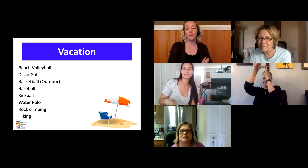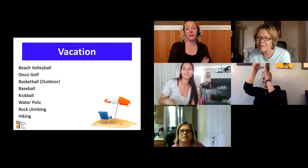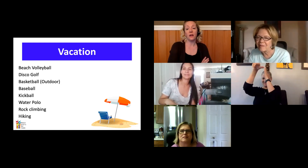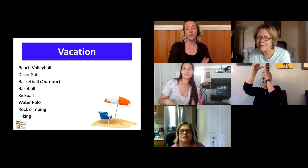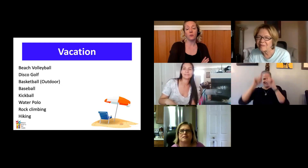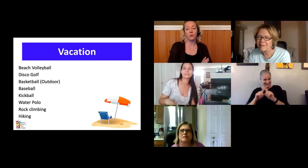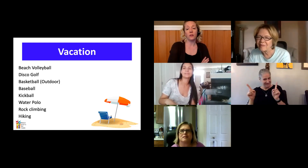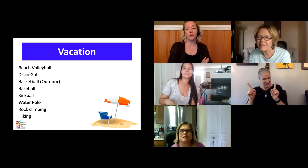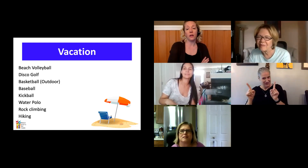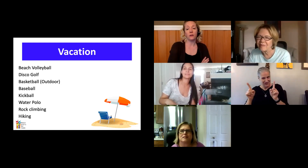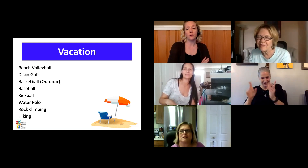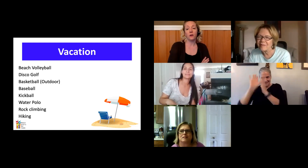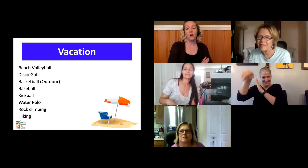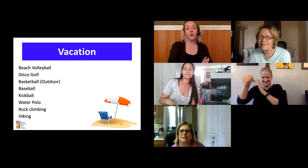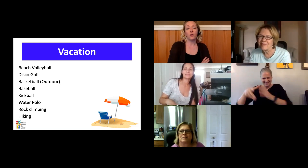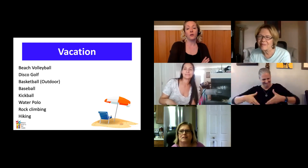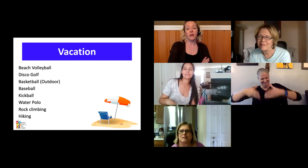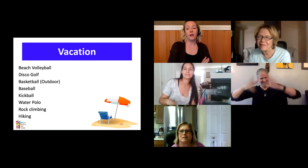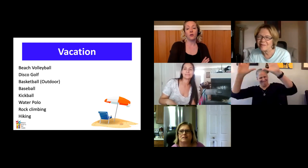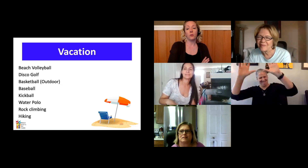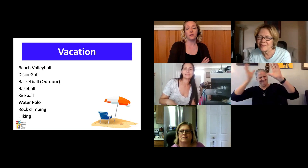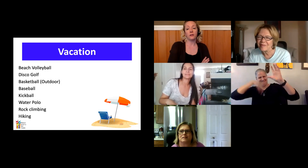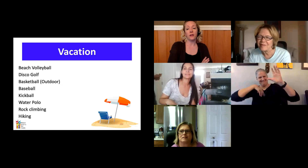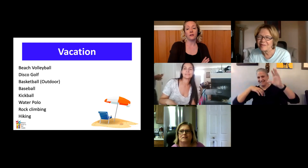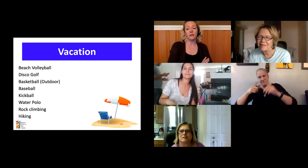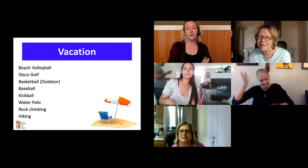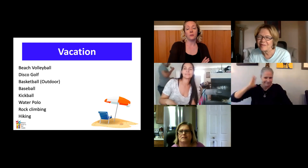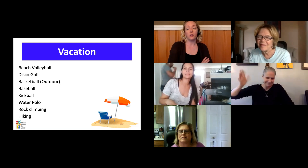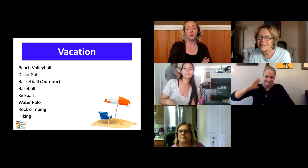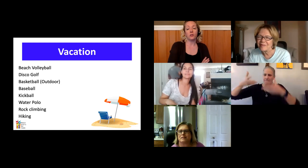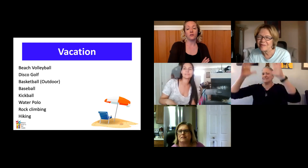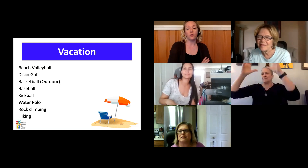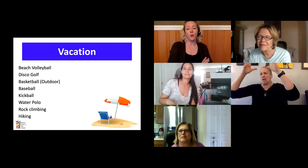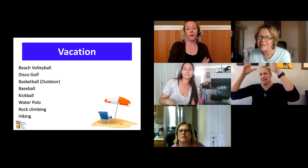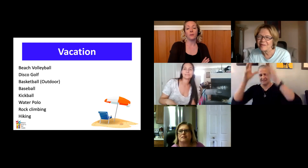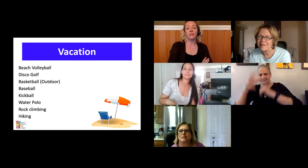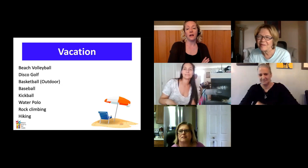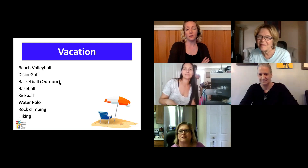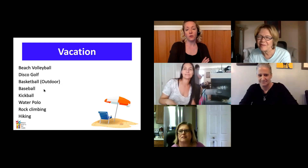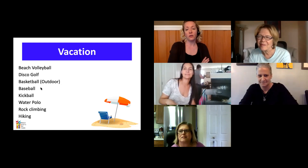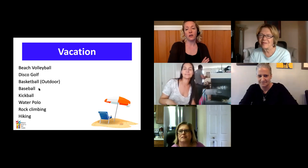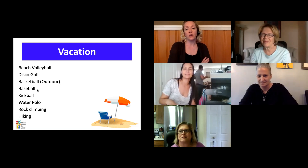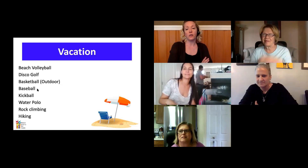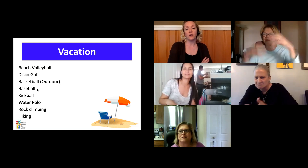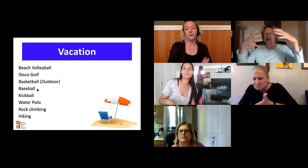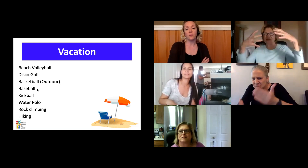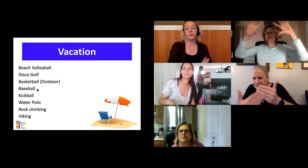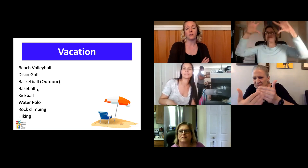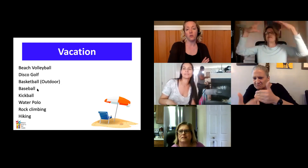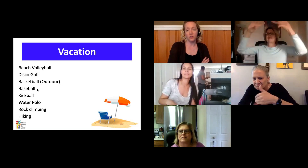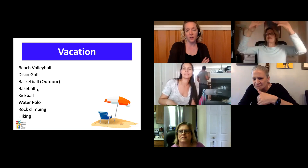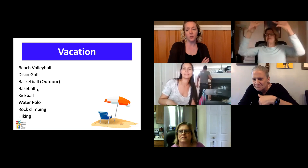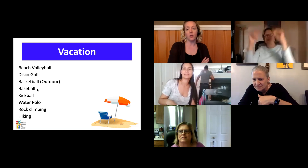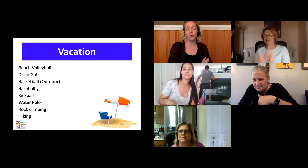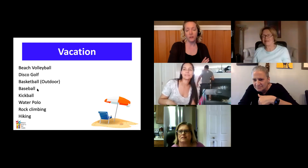legs. Of course, now nobody does that. Everybody shoots a different way, but that's where the sign originated from, because a long time ago, that's how they